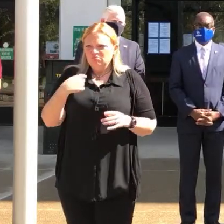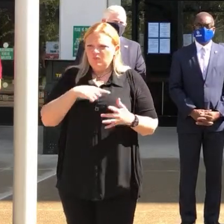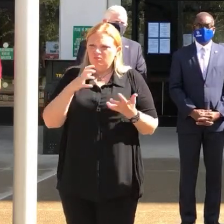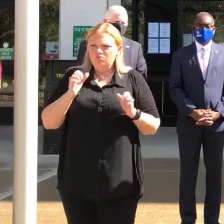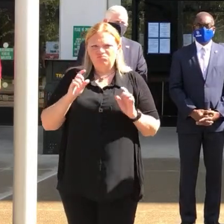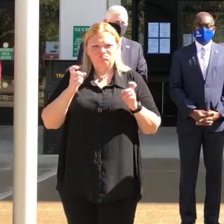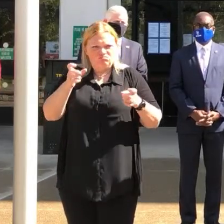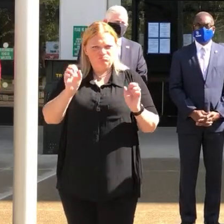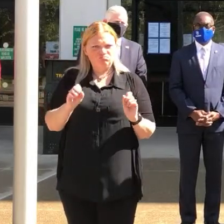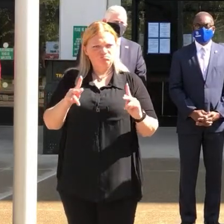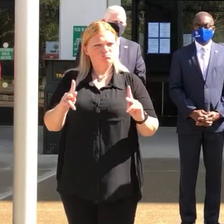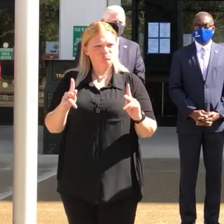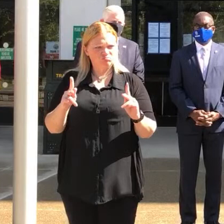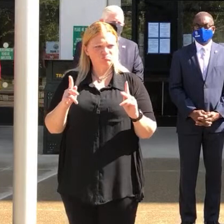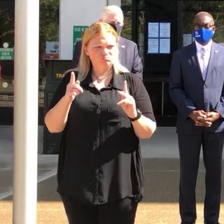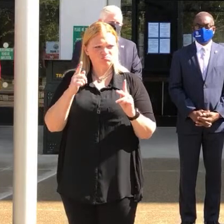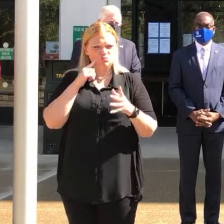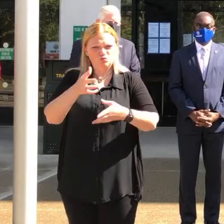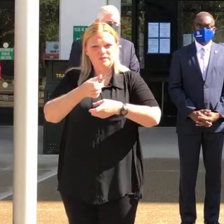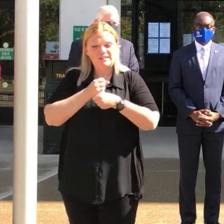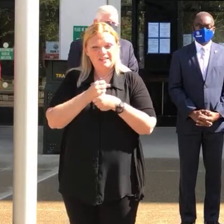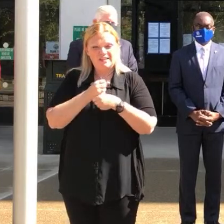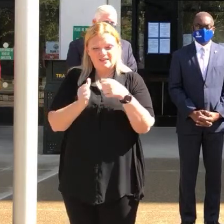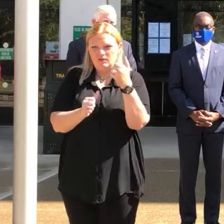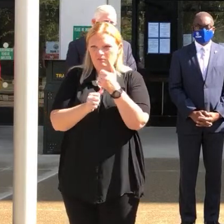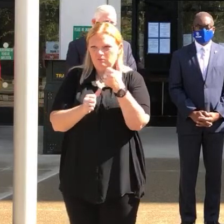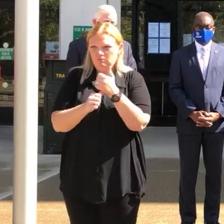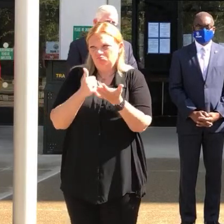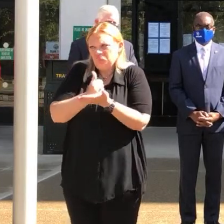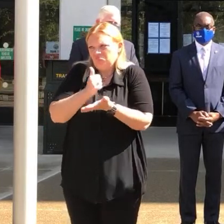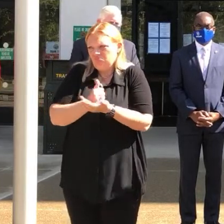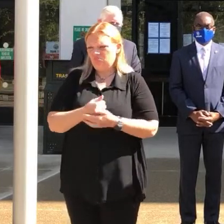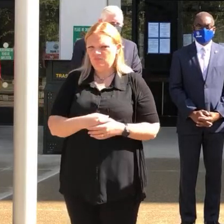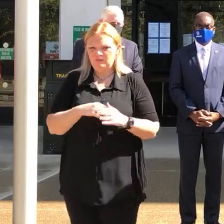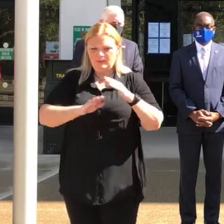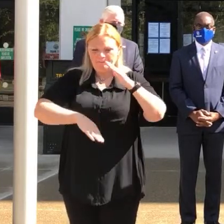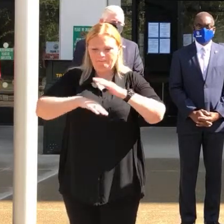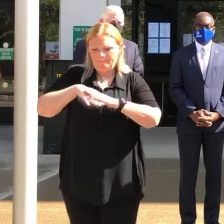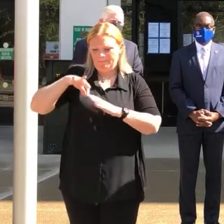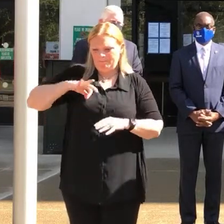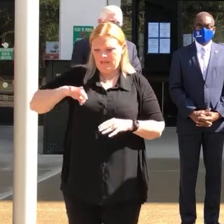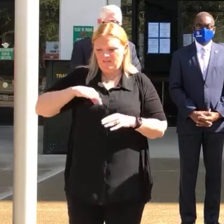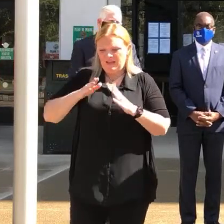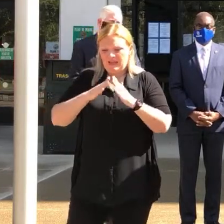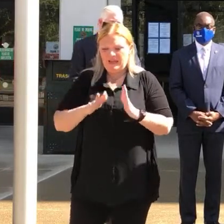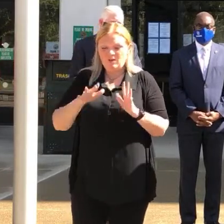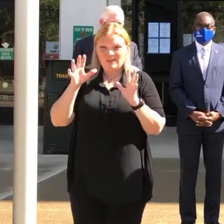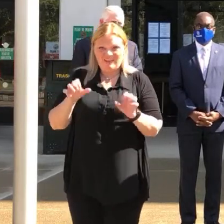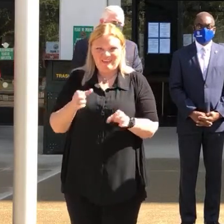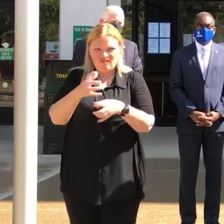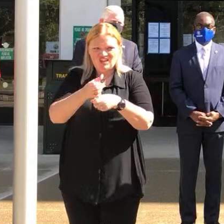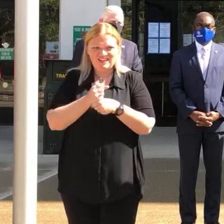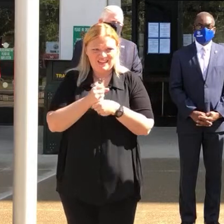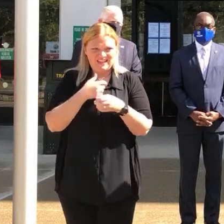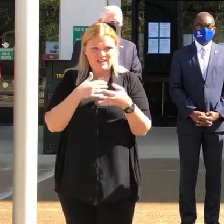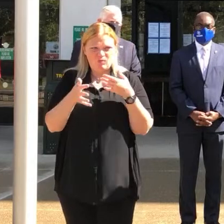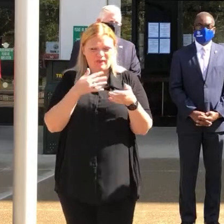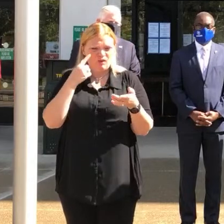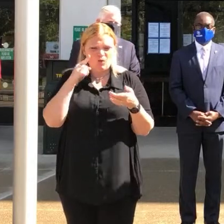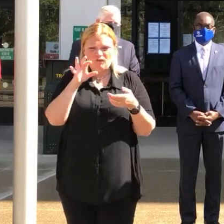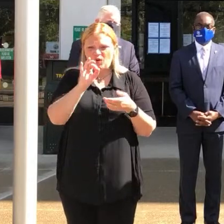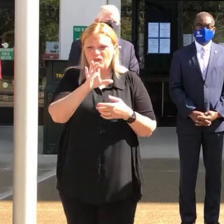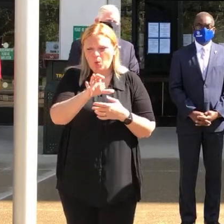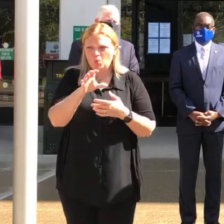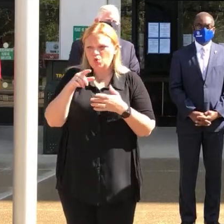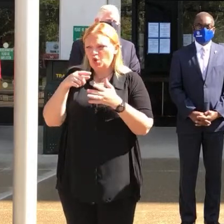give them an opportunity to receive assistance. The maximum benefit a household may receive, whether it is for